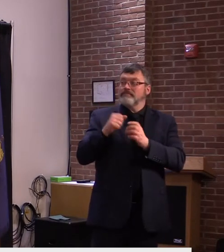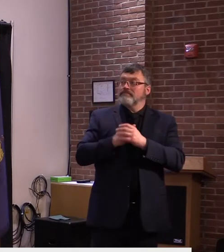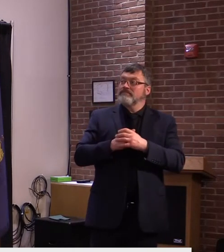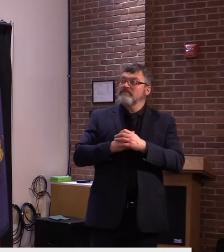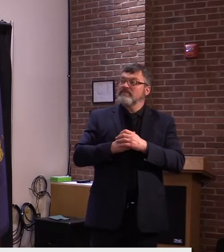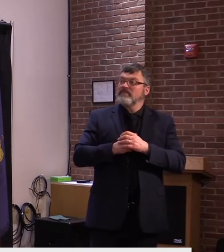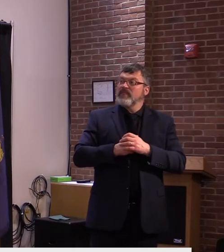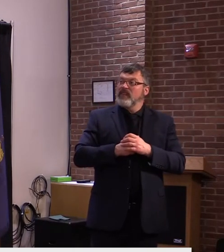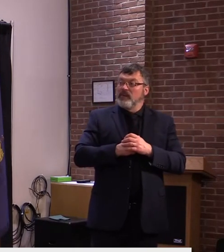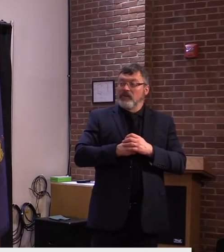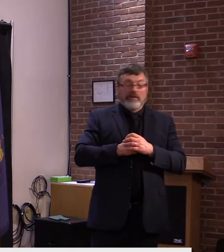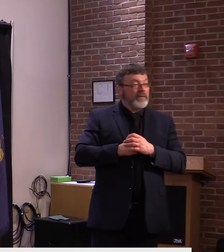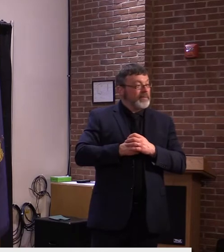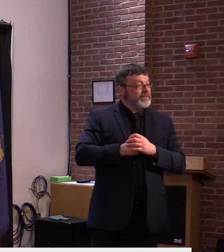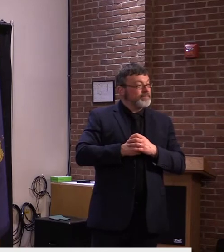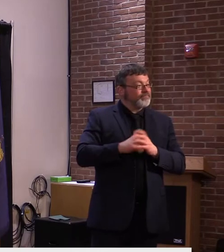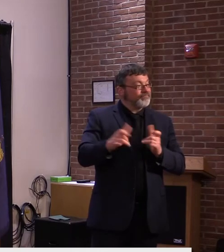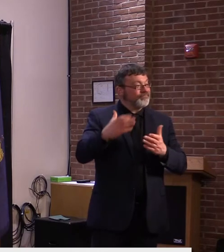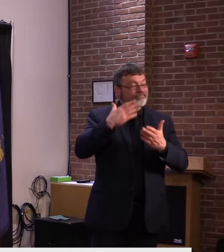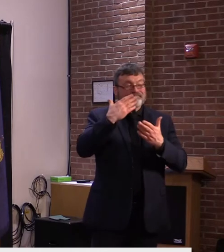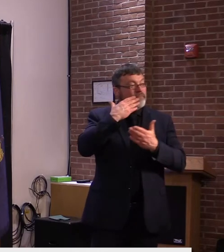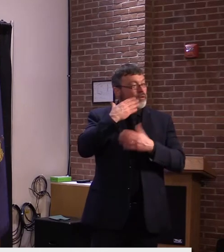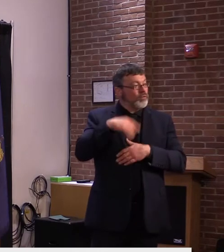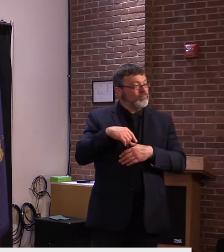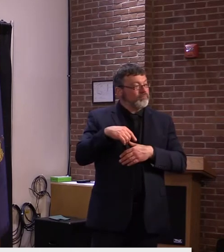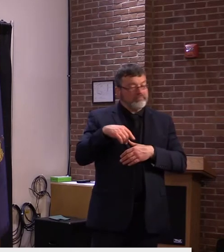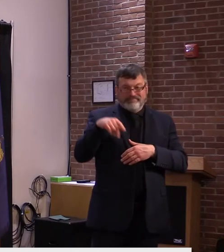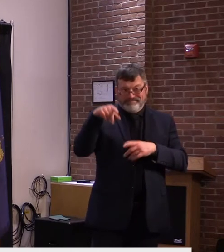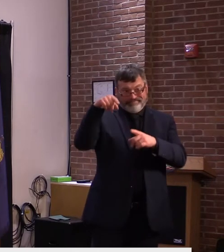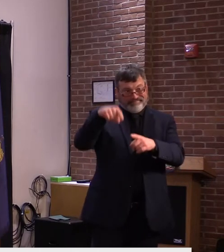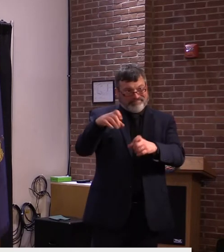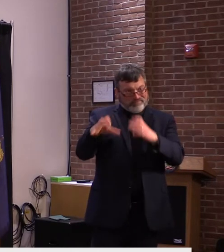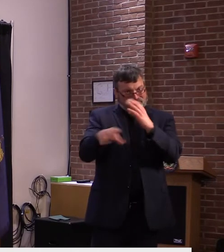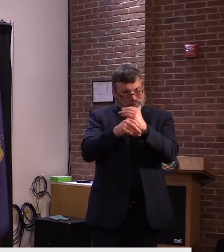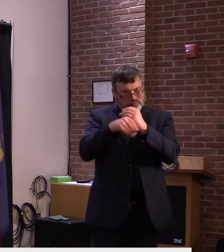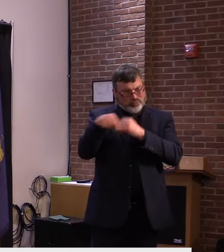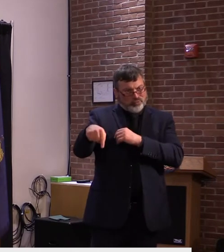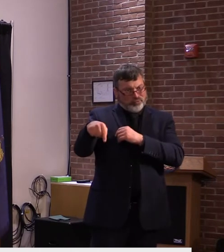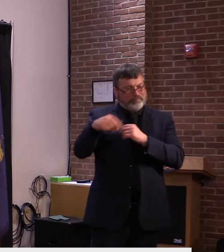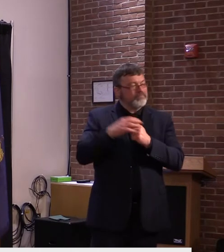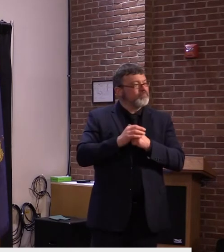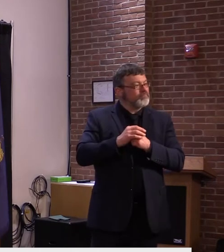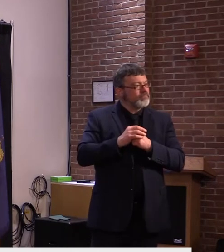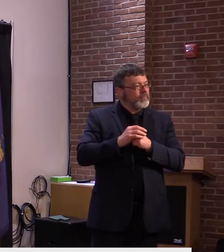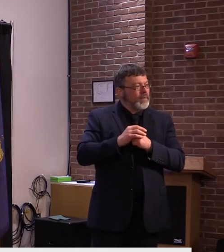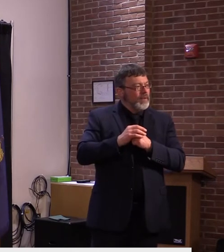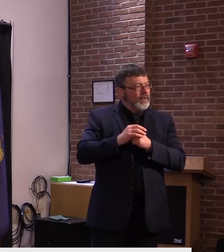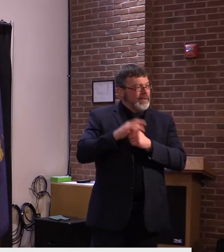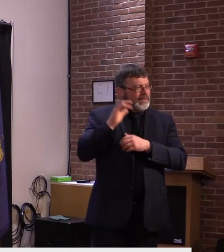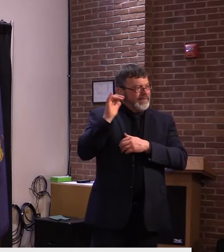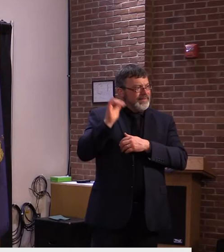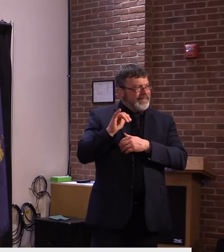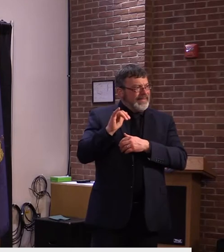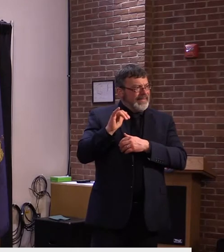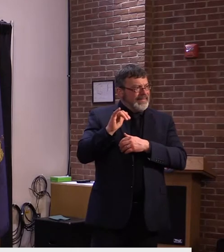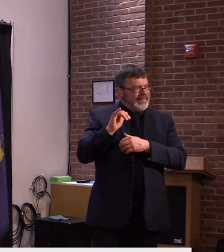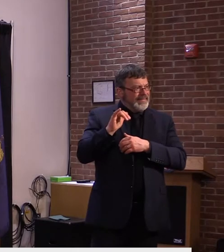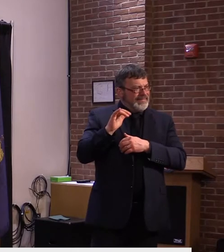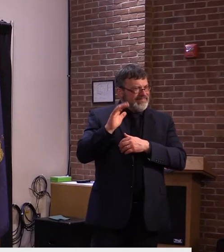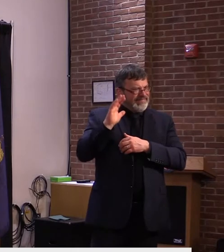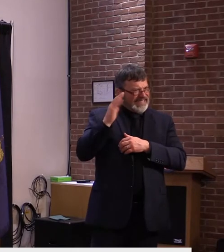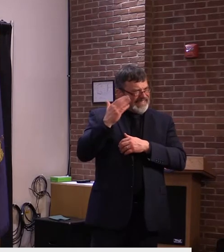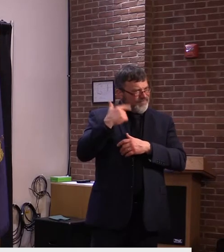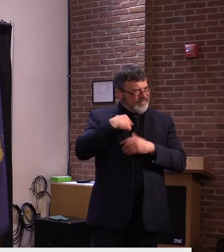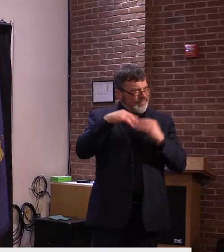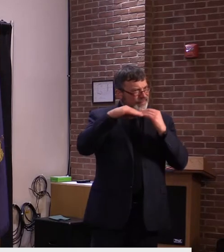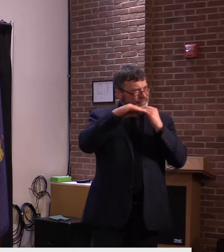7 days. Hi, thanks. On the topic of boosters, it doesn't seem like our numbers really are budging that much over the last handful of